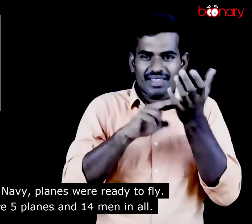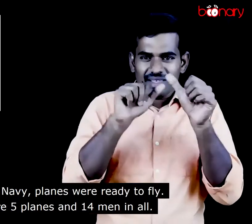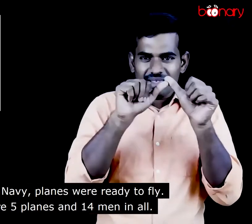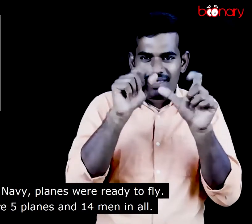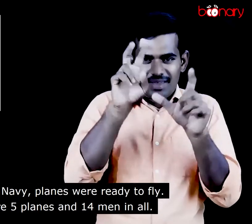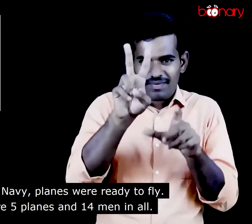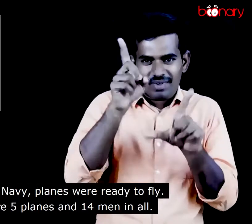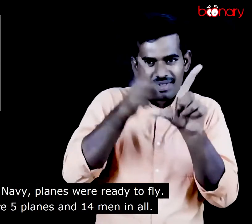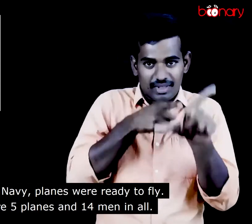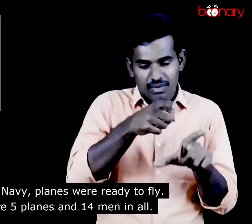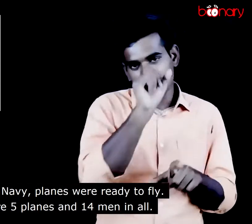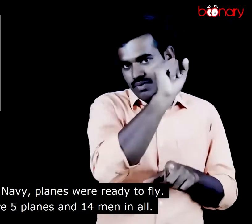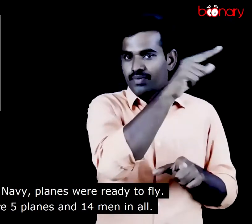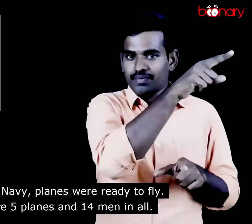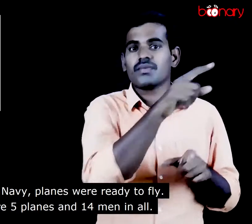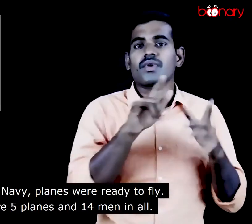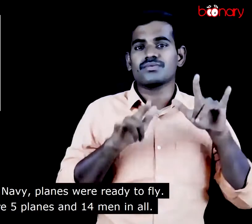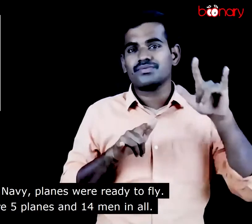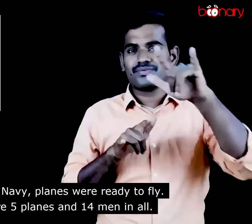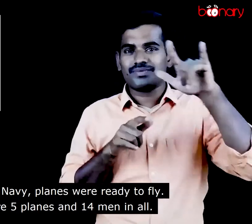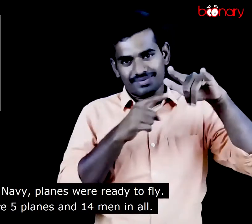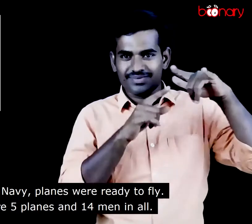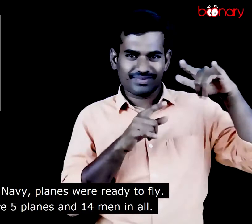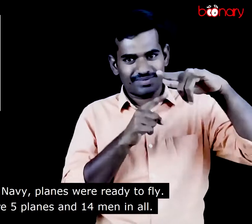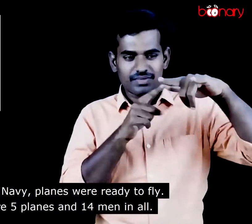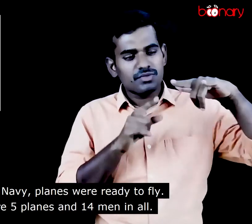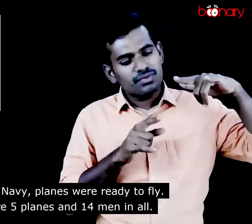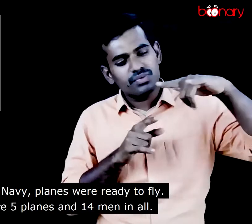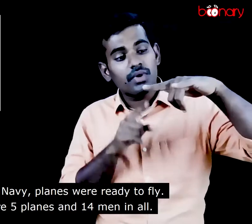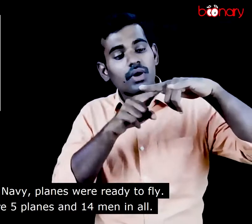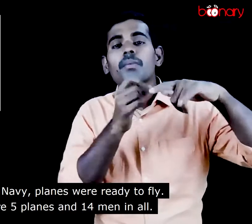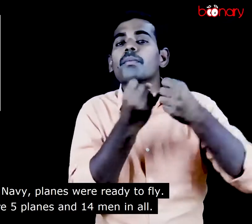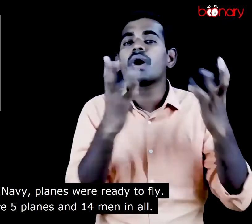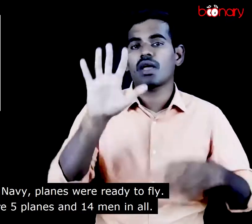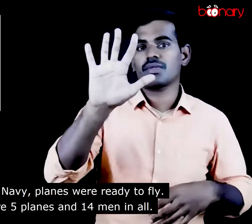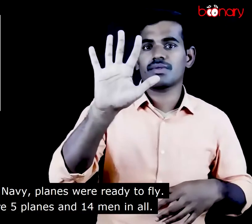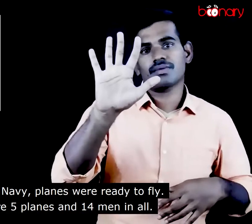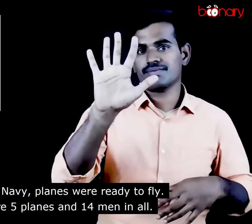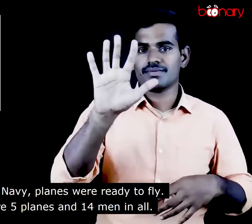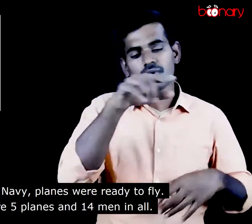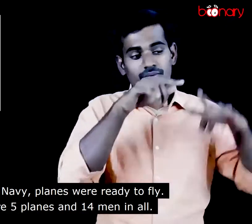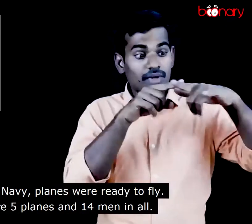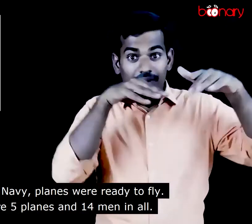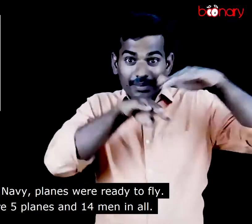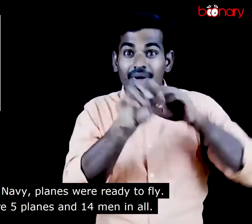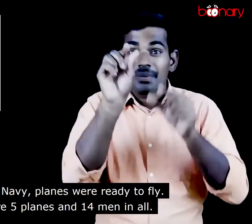the USA Navy, planes were ready to fly. There were 5 planes